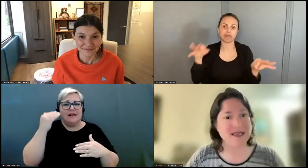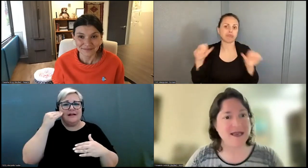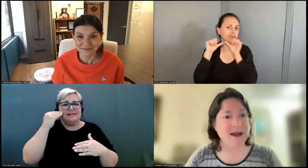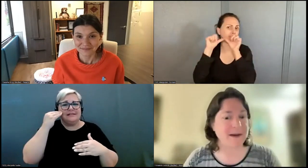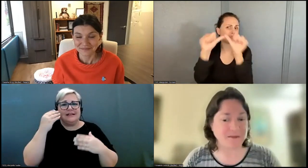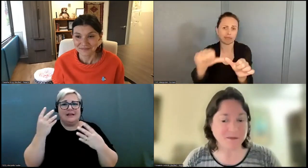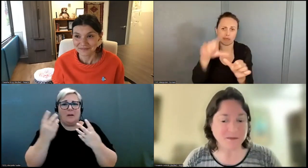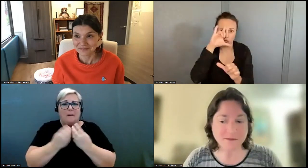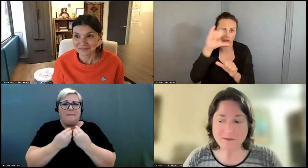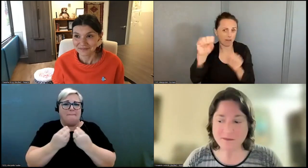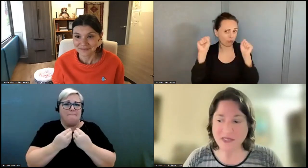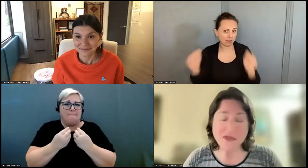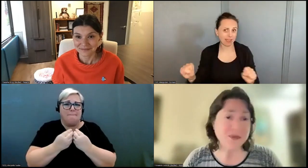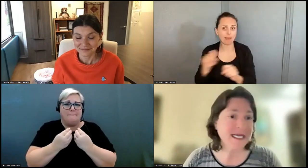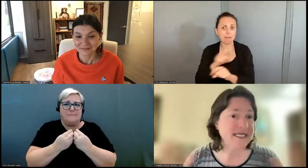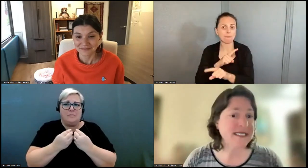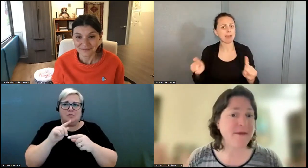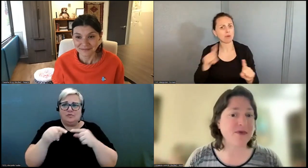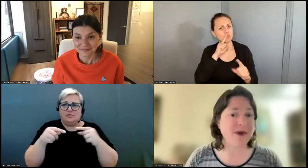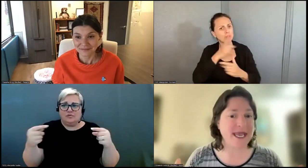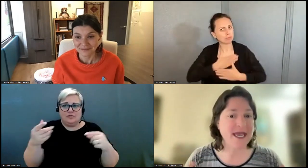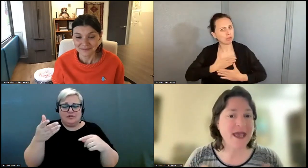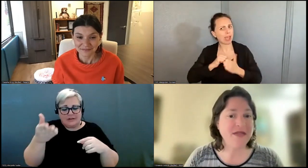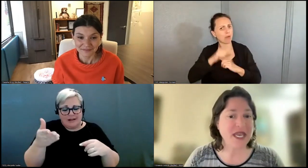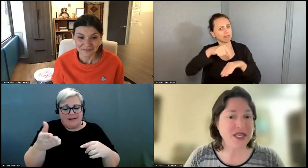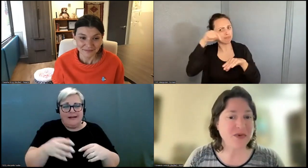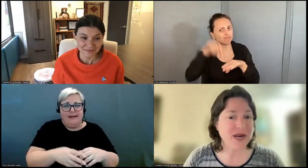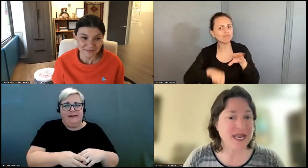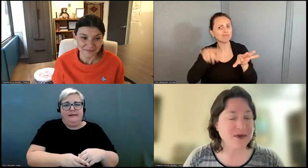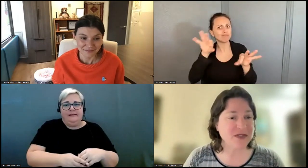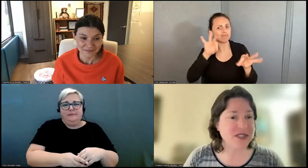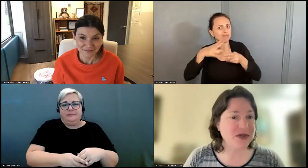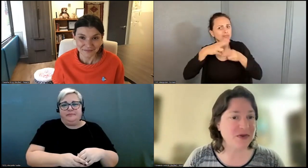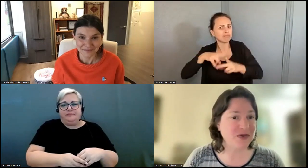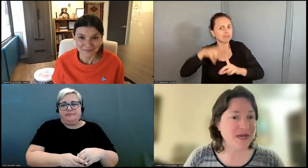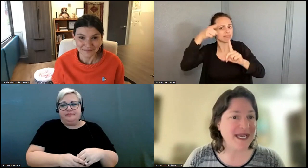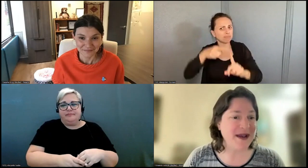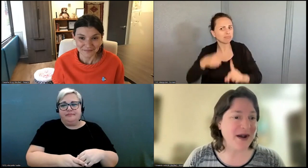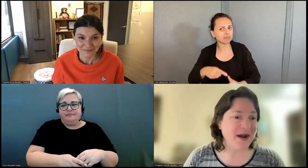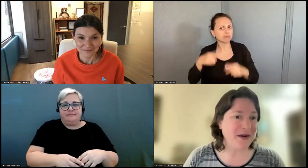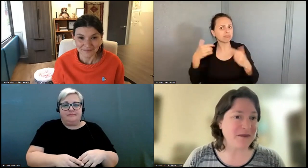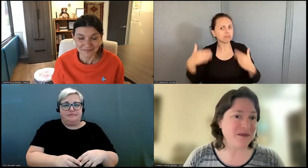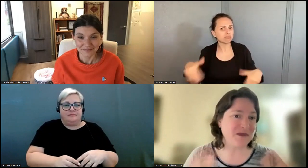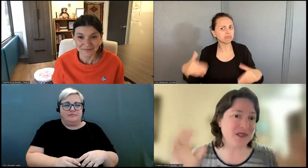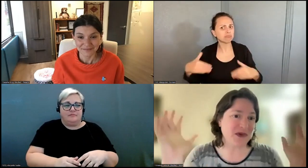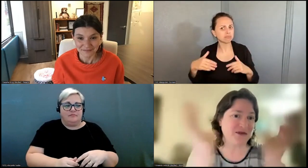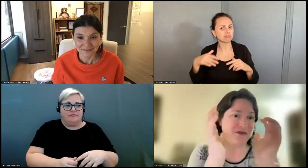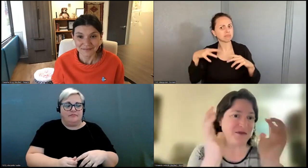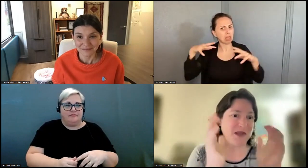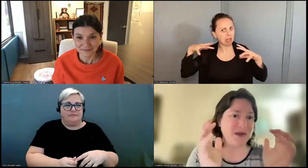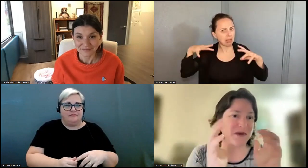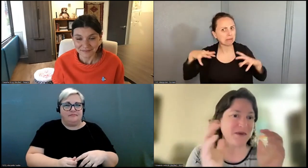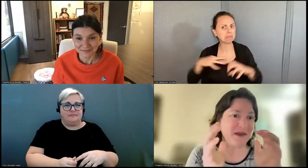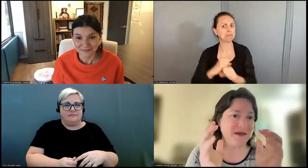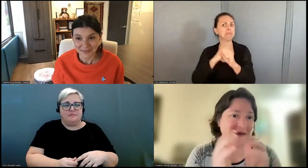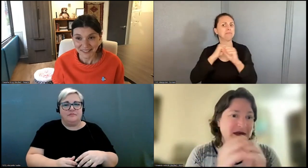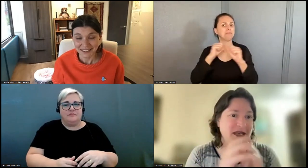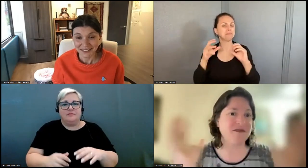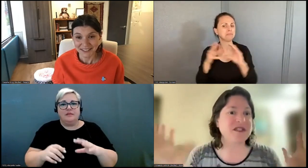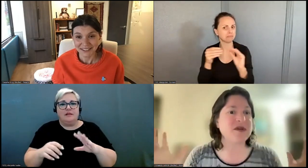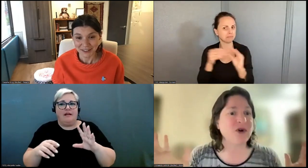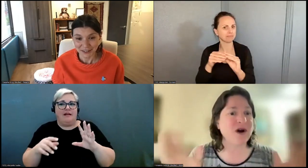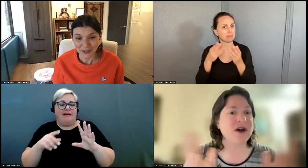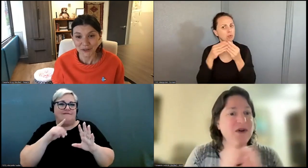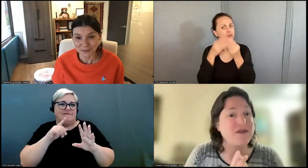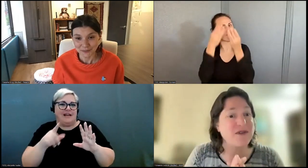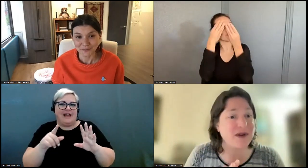appreciate the really in-depth way that you were able to sort of